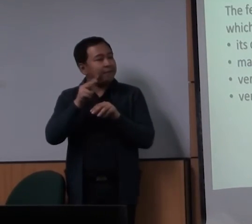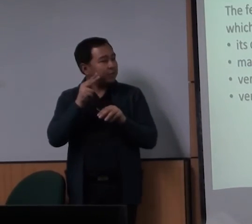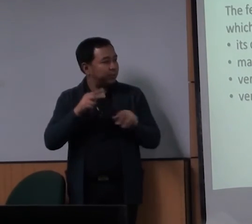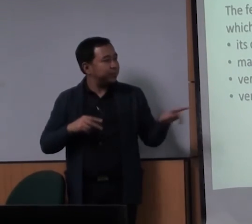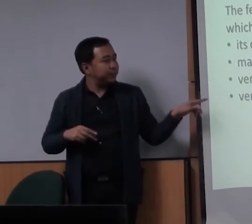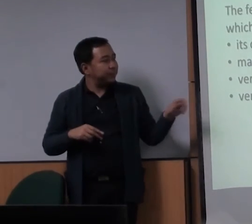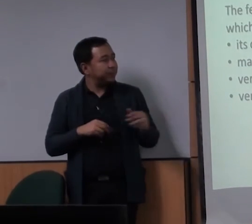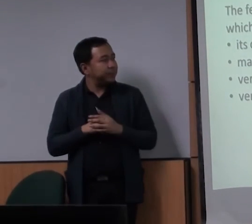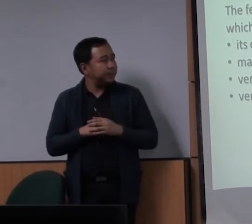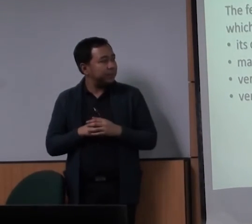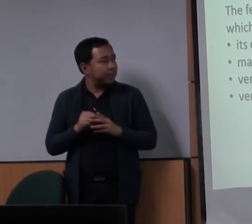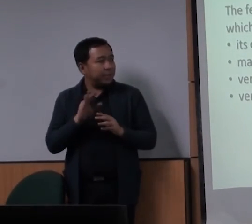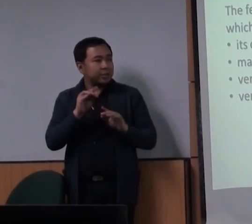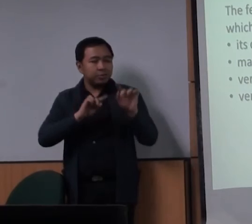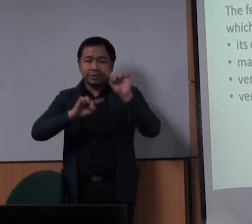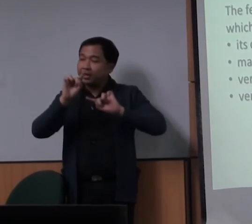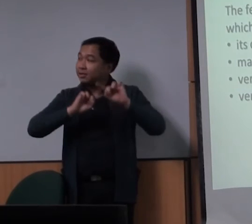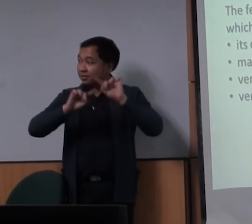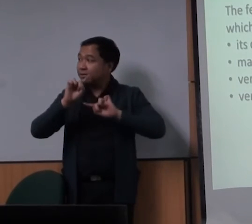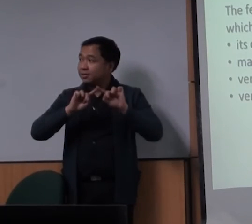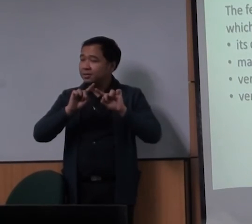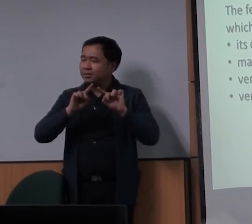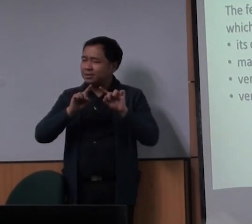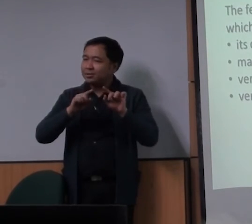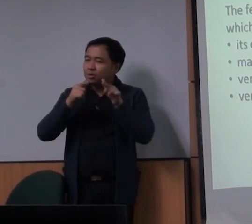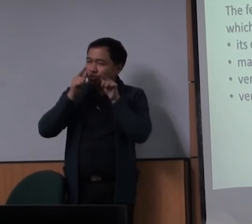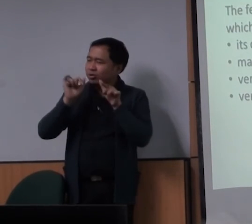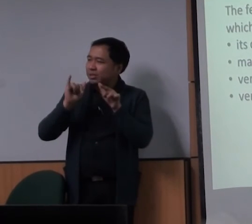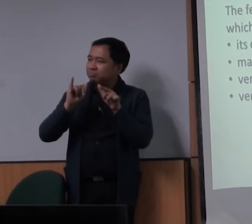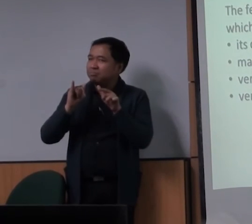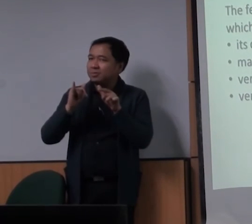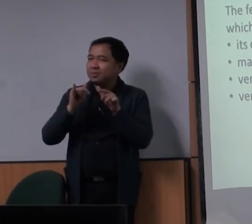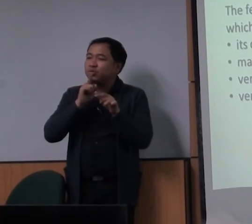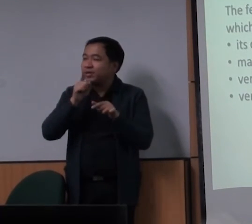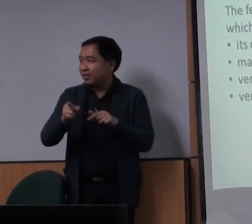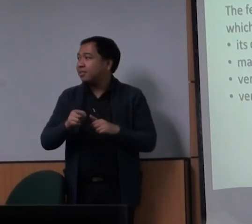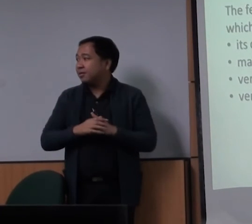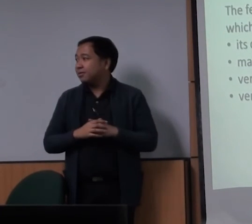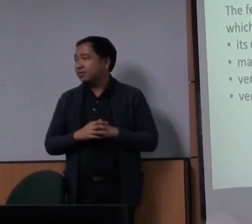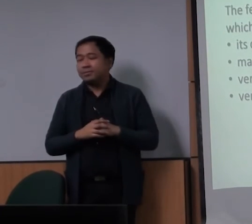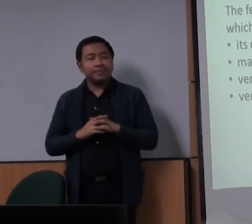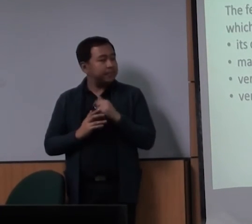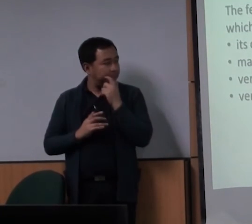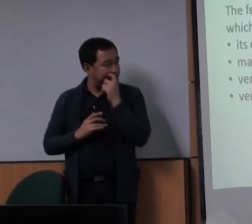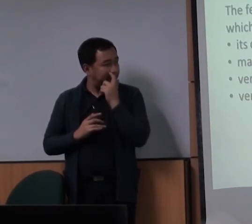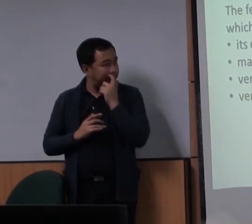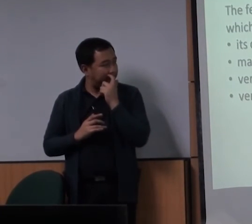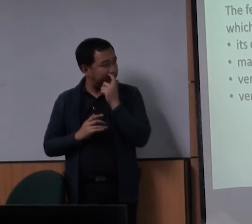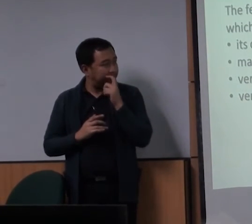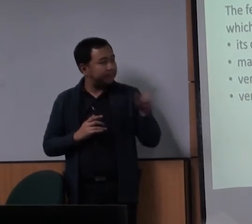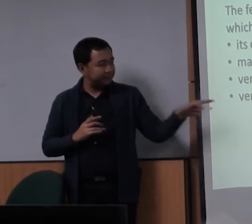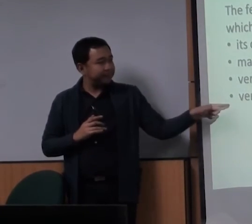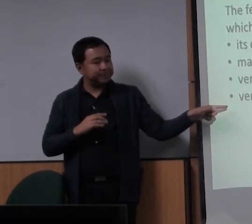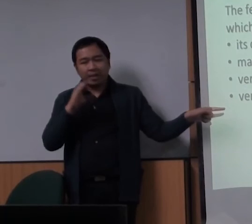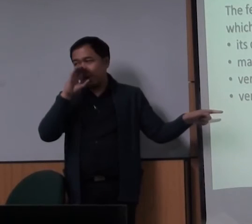And then yung signing, very realistic and